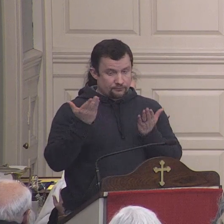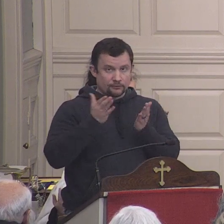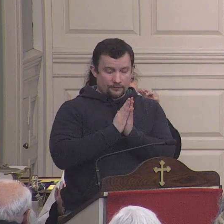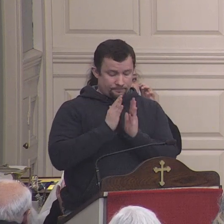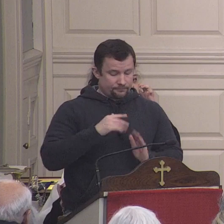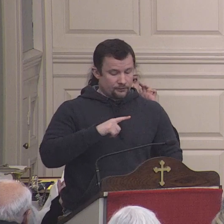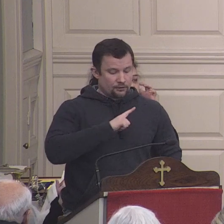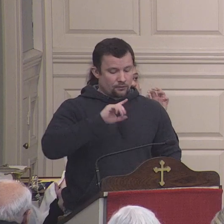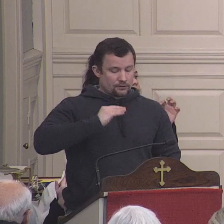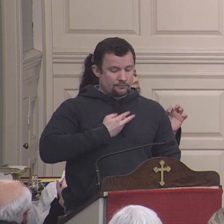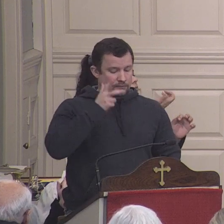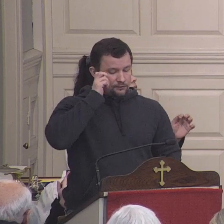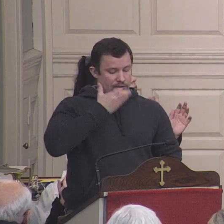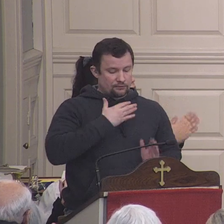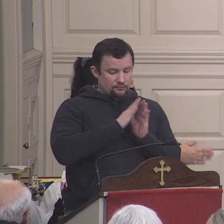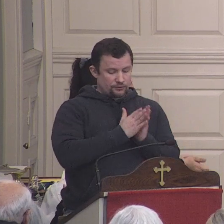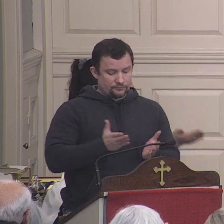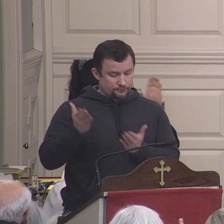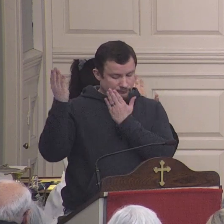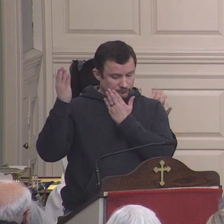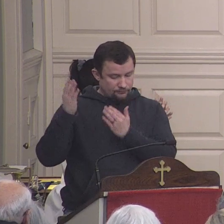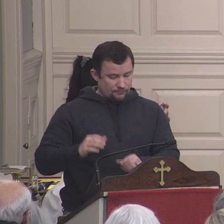We pray to the Lord.